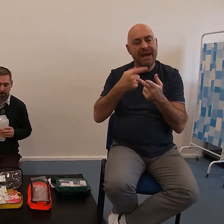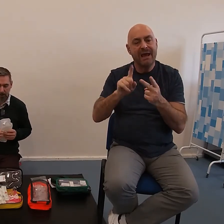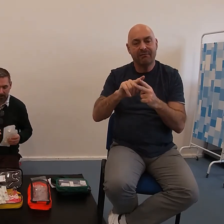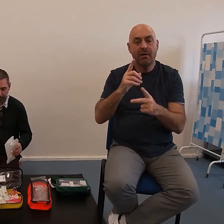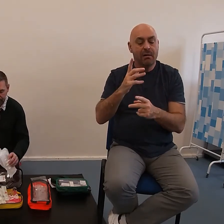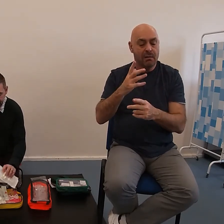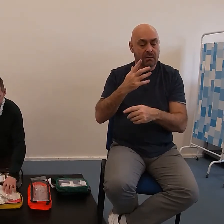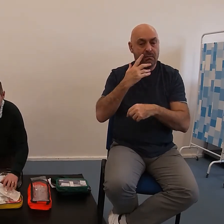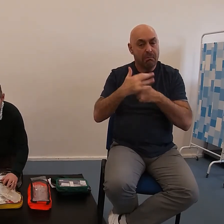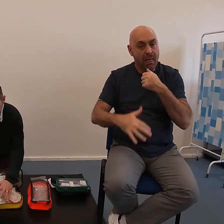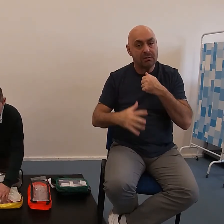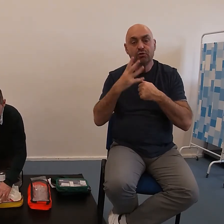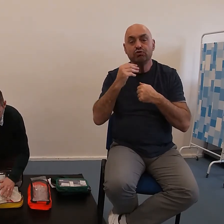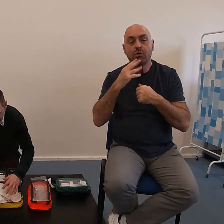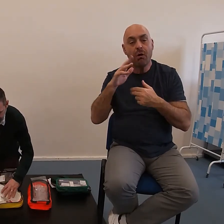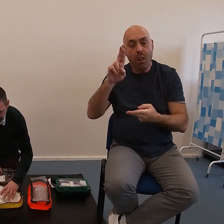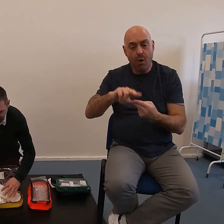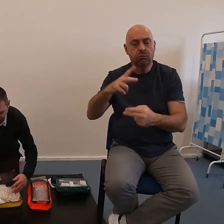sugars.